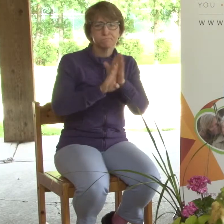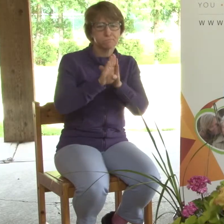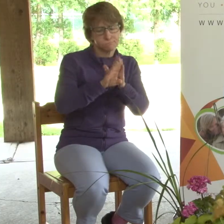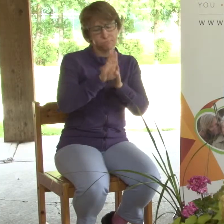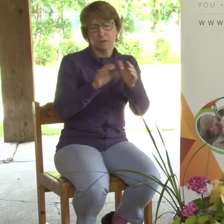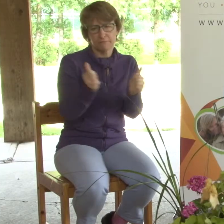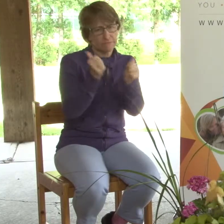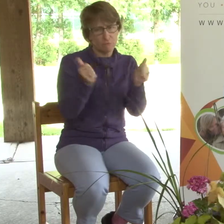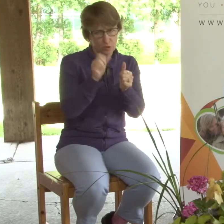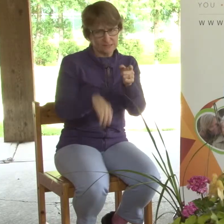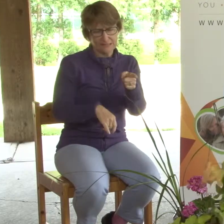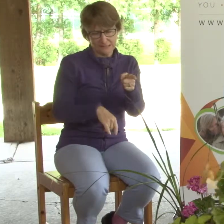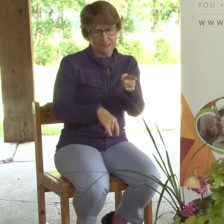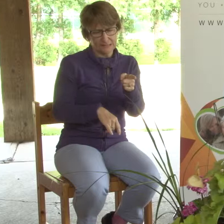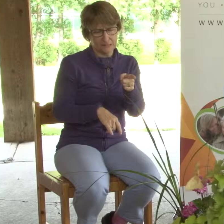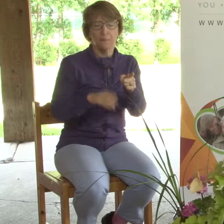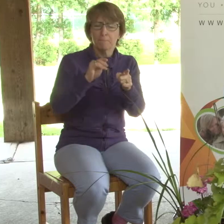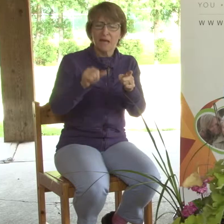robust as this is.